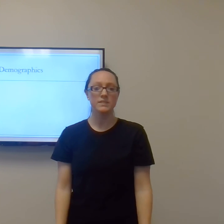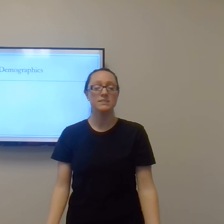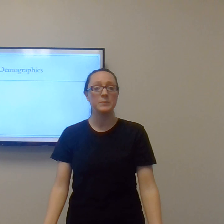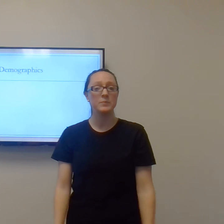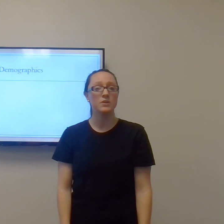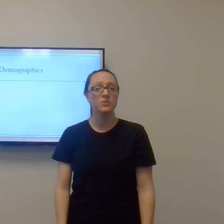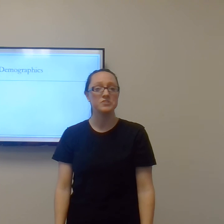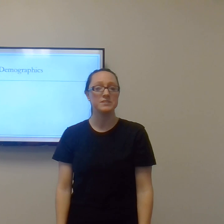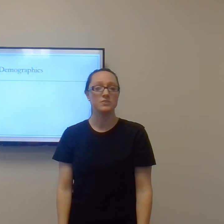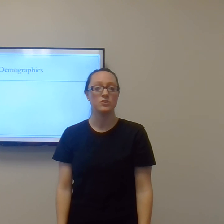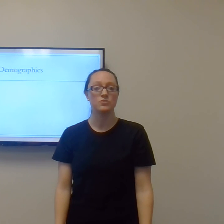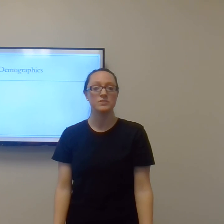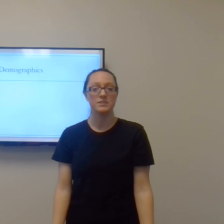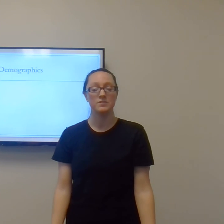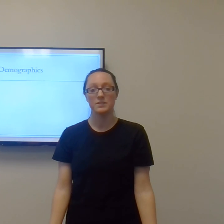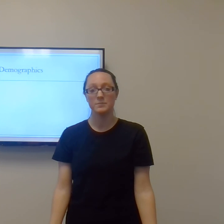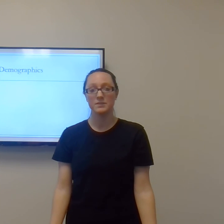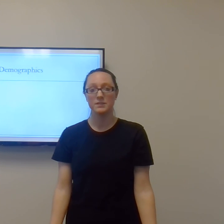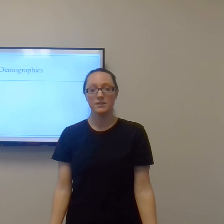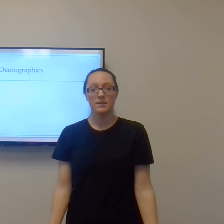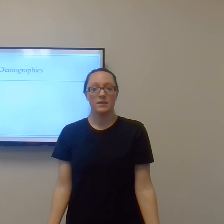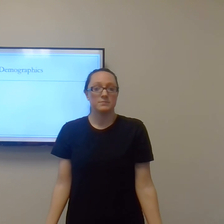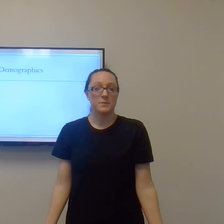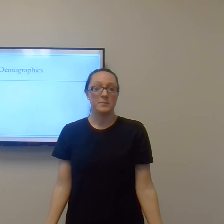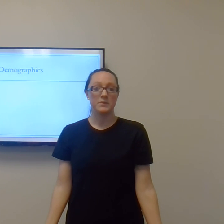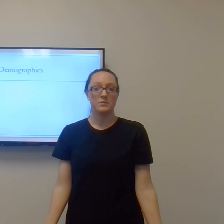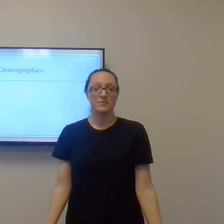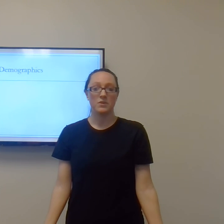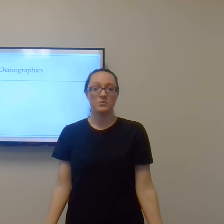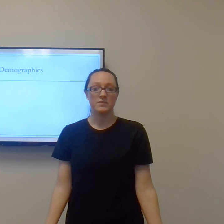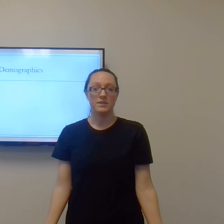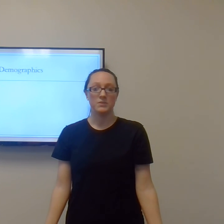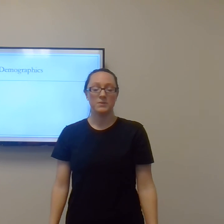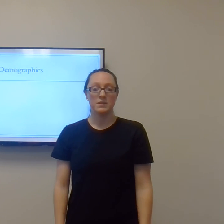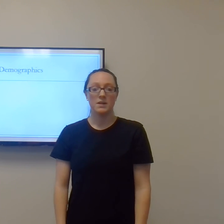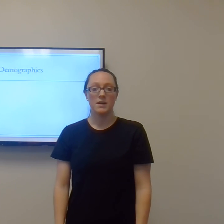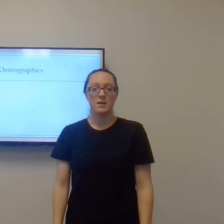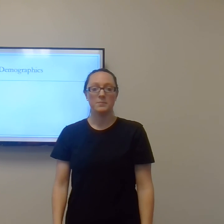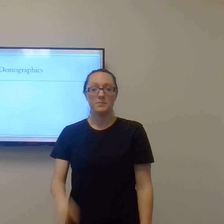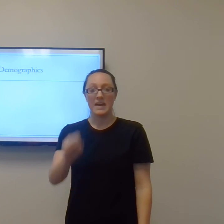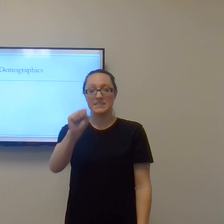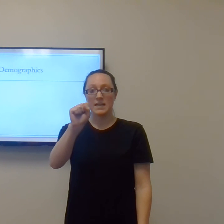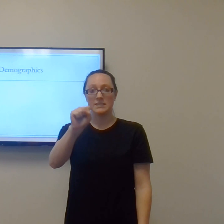Some people know their social security number. Some people don't. If they're old enough, they do. SS